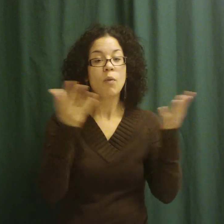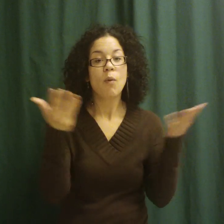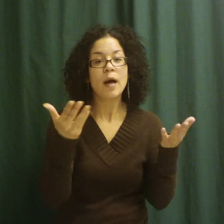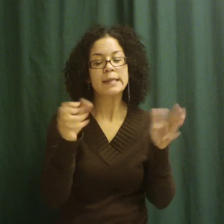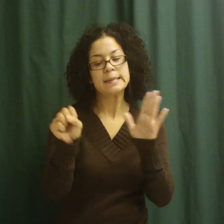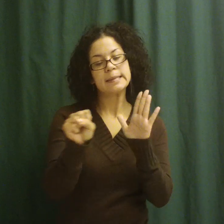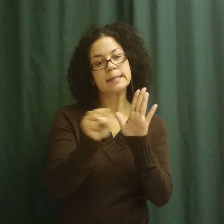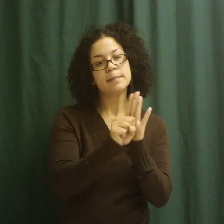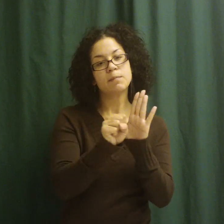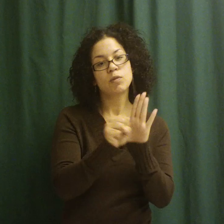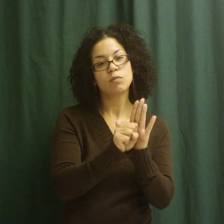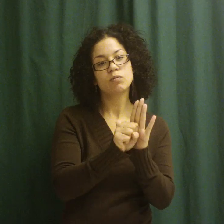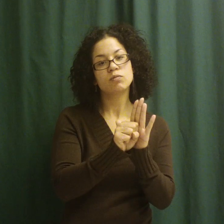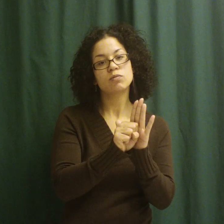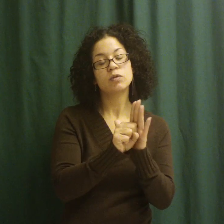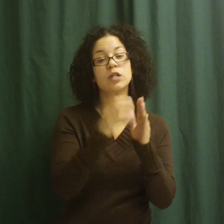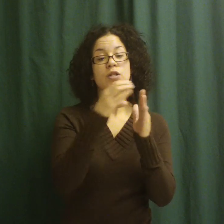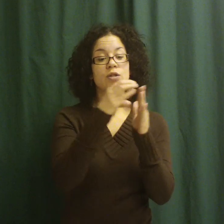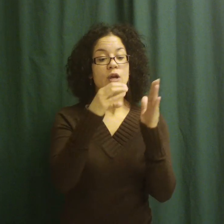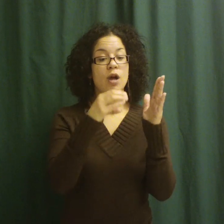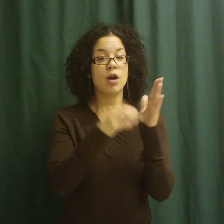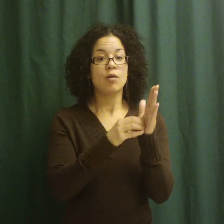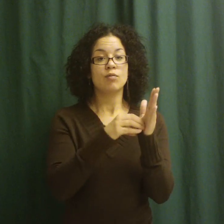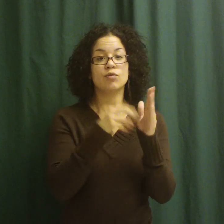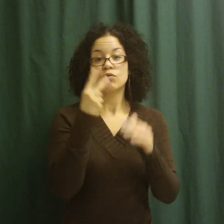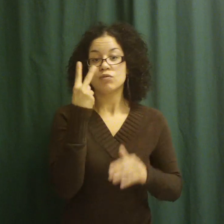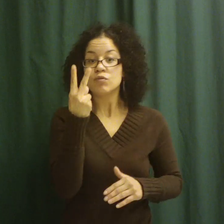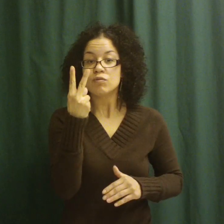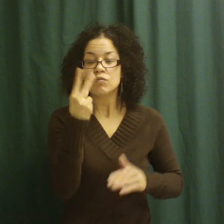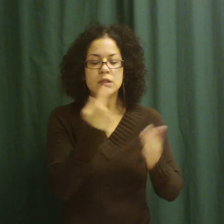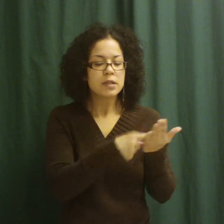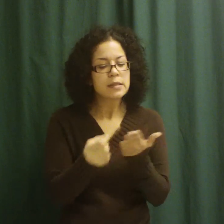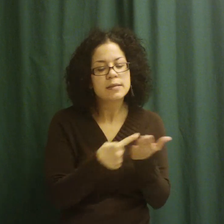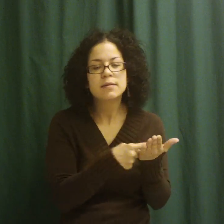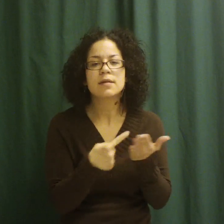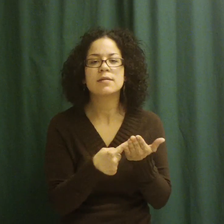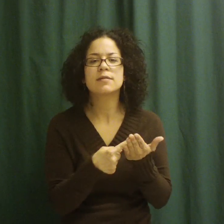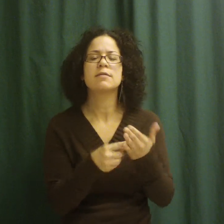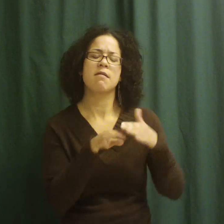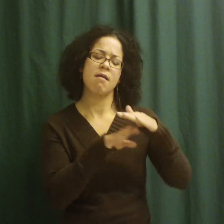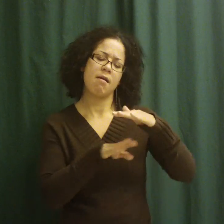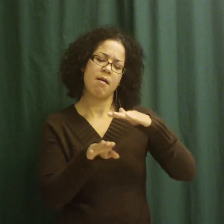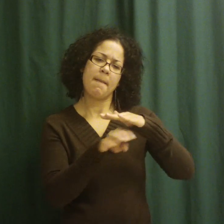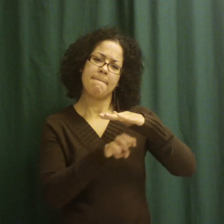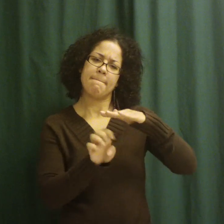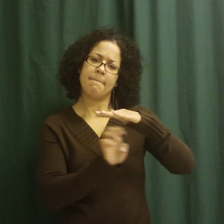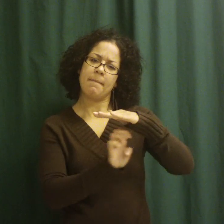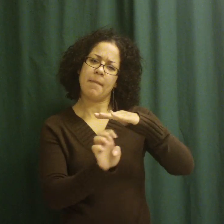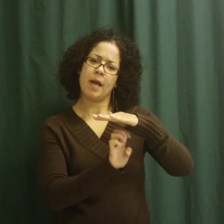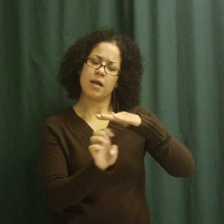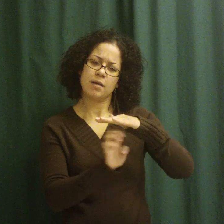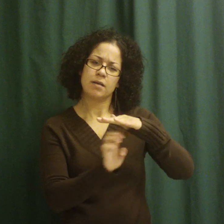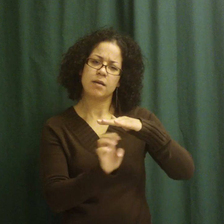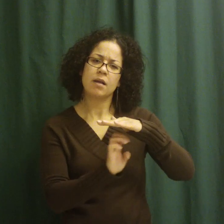Chapter 2 introduces the basic problem in algebra, finding the